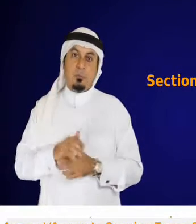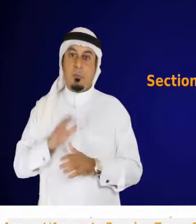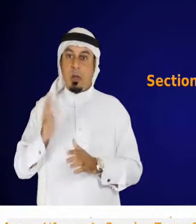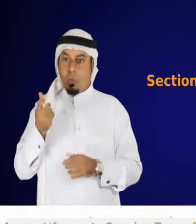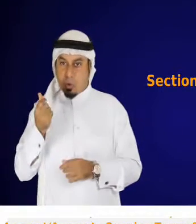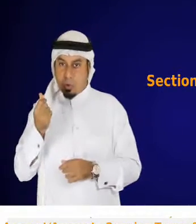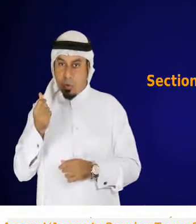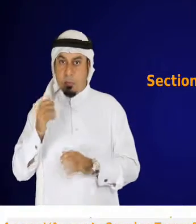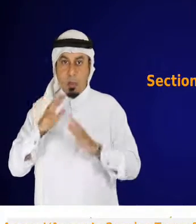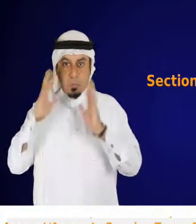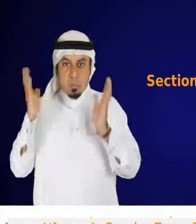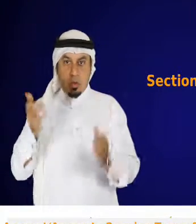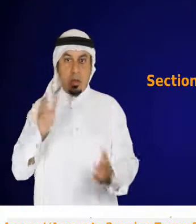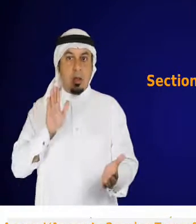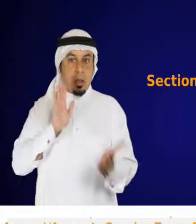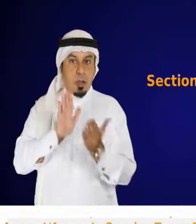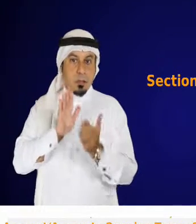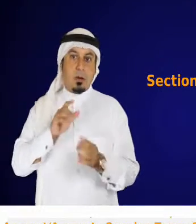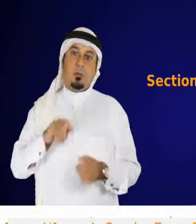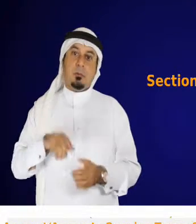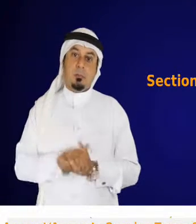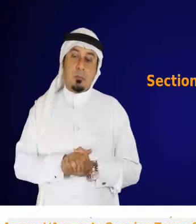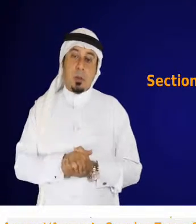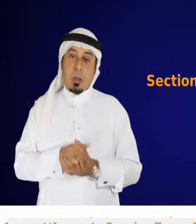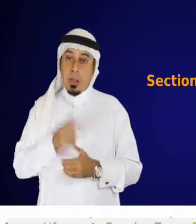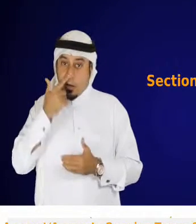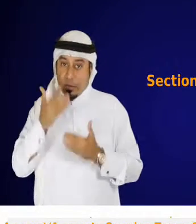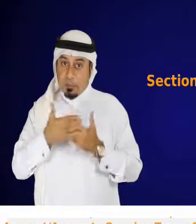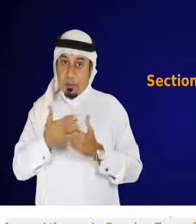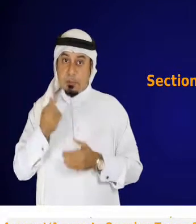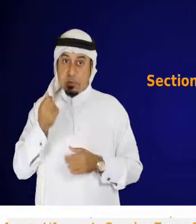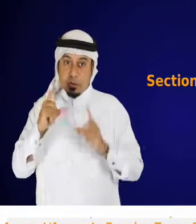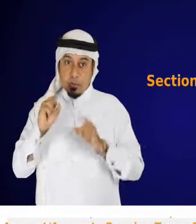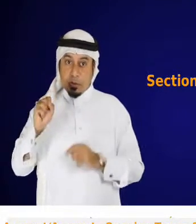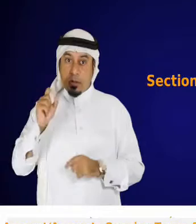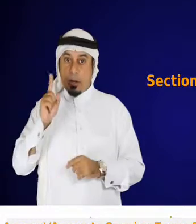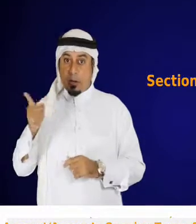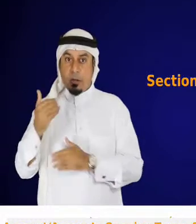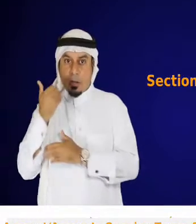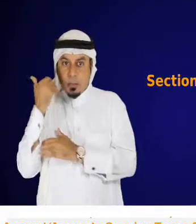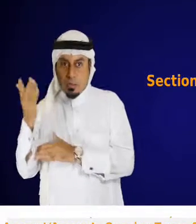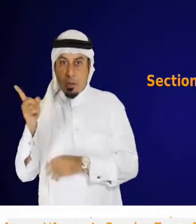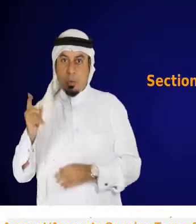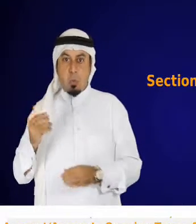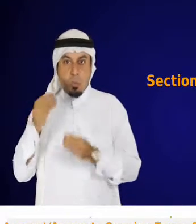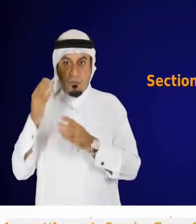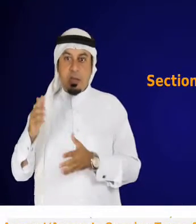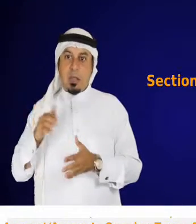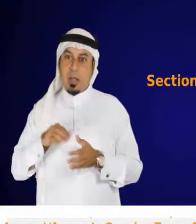the banking services provided to the customer as per its approved internal policies.